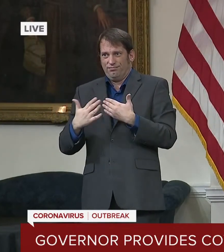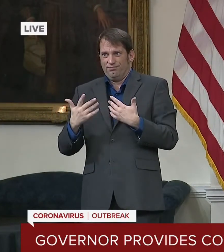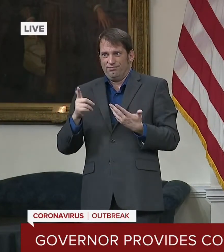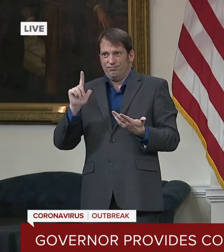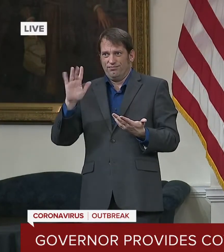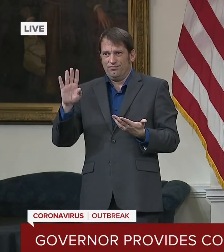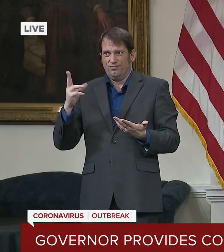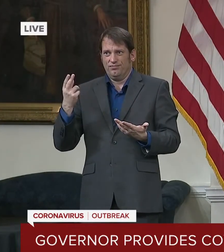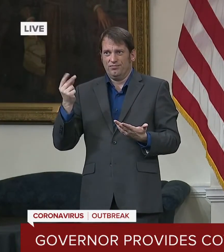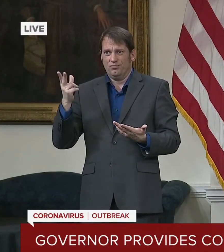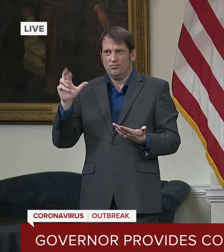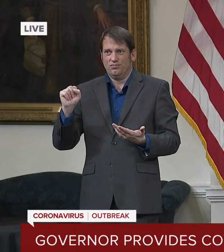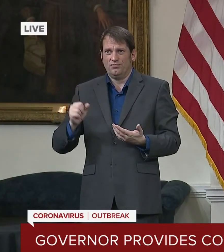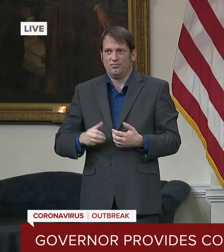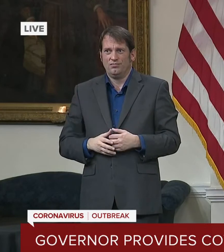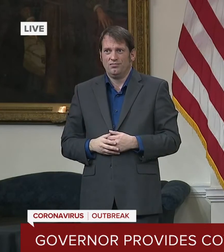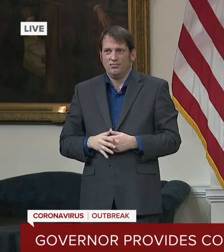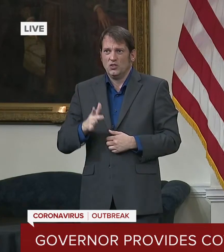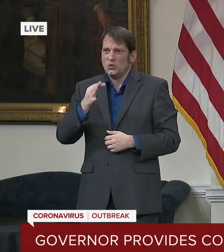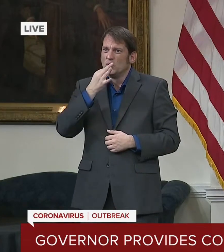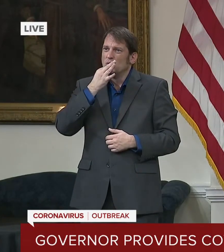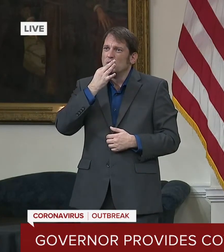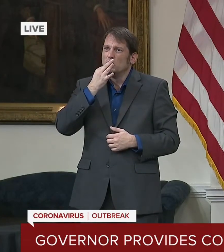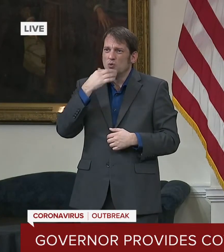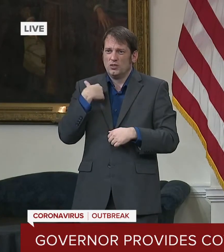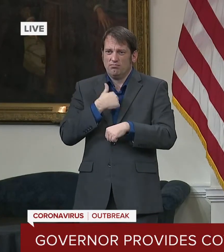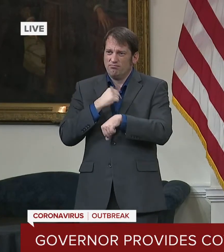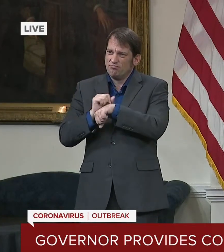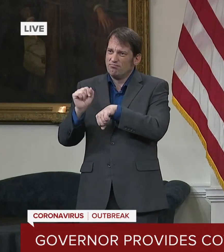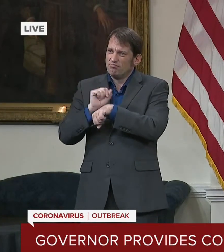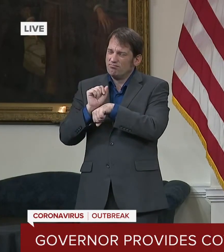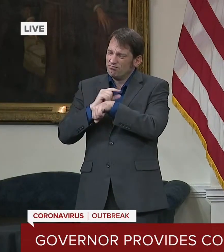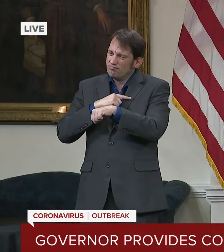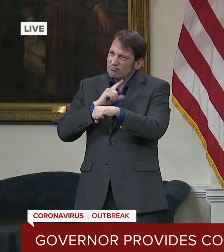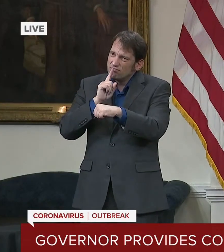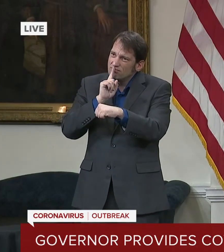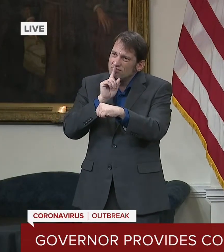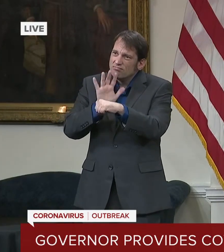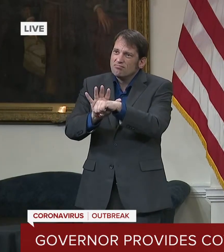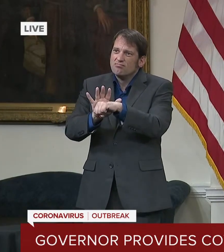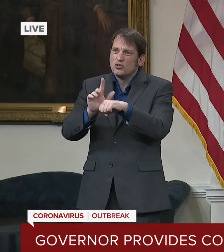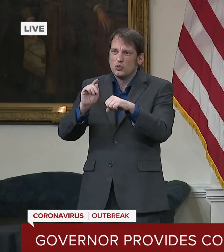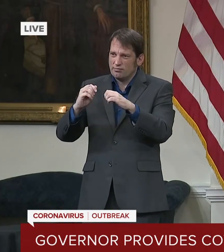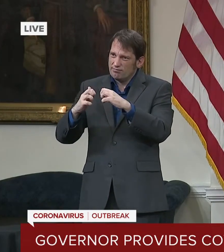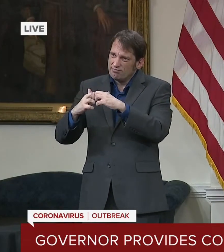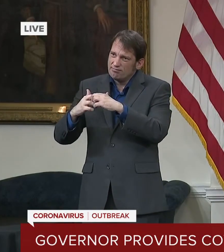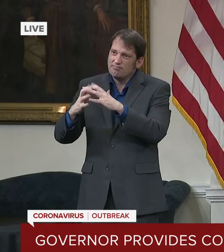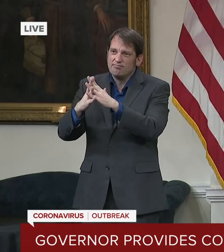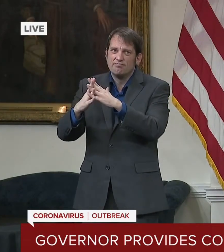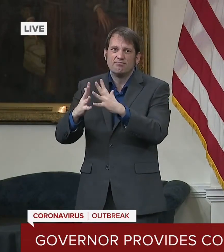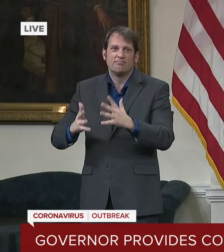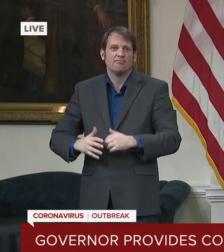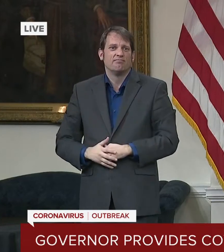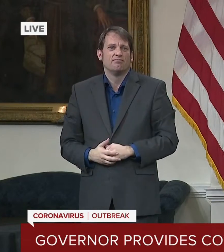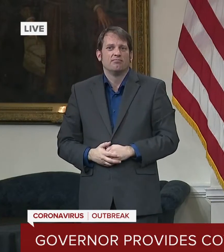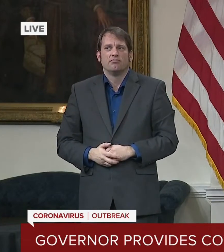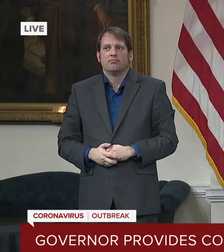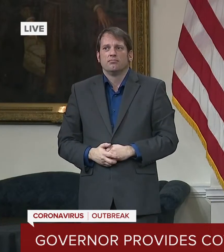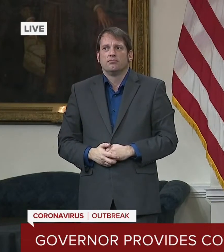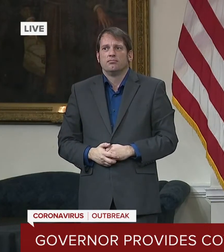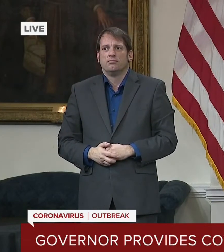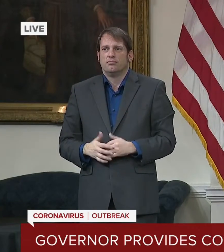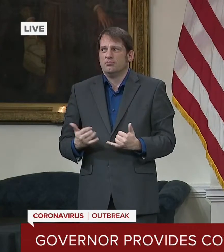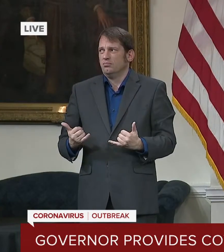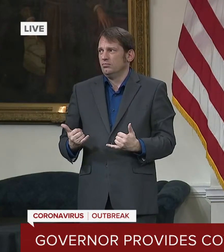don't want to just shoot from the hip, but we are committed to changing that and building something more robust, and it's going on as we